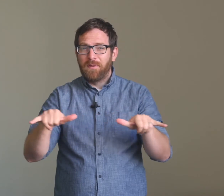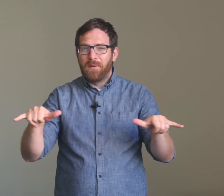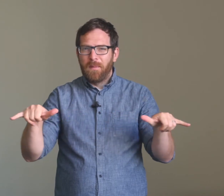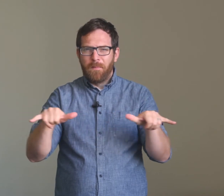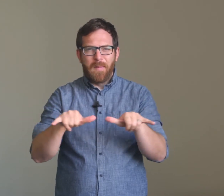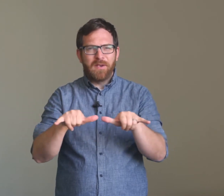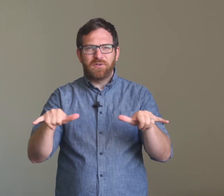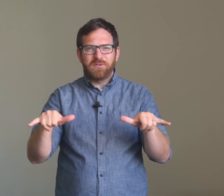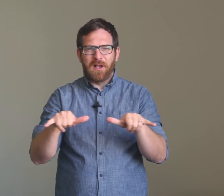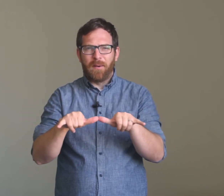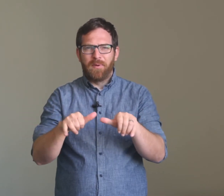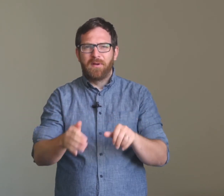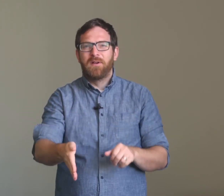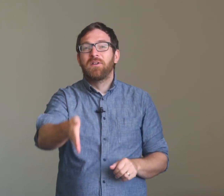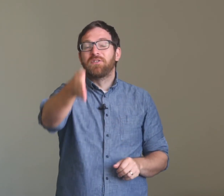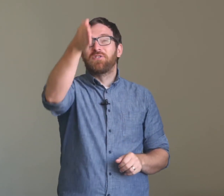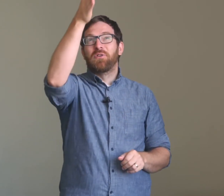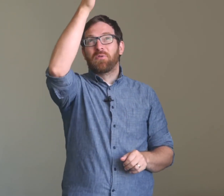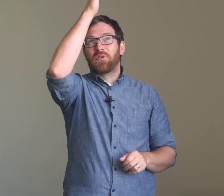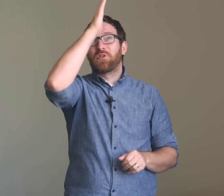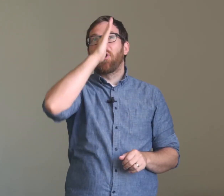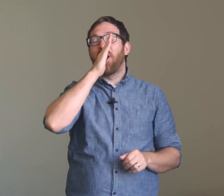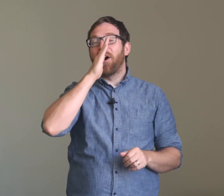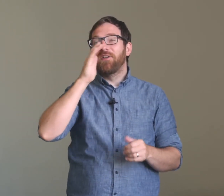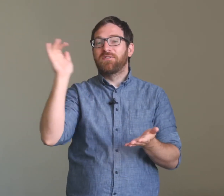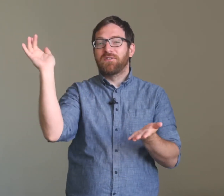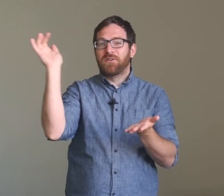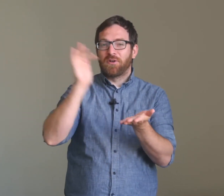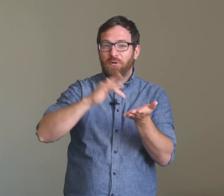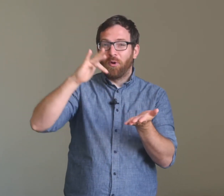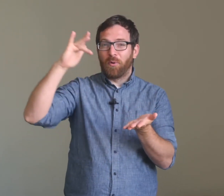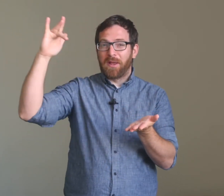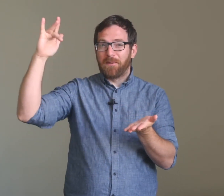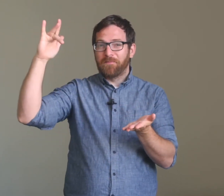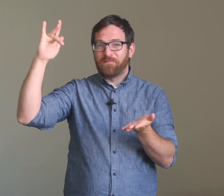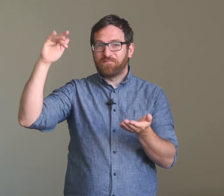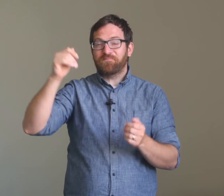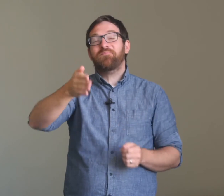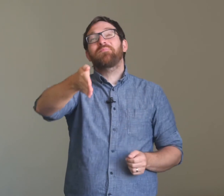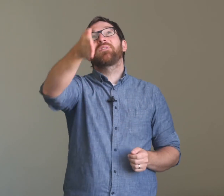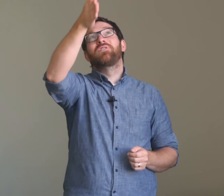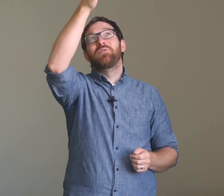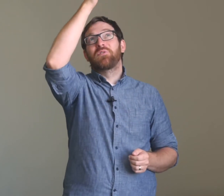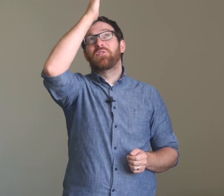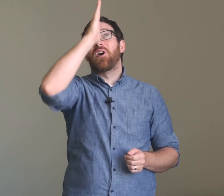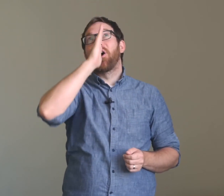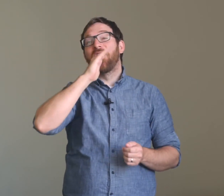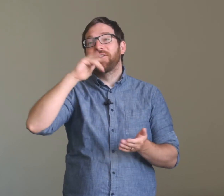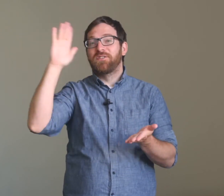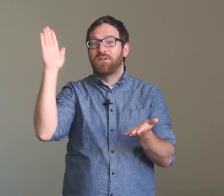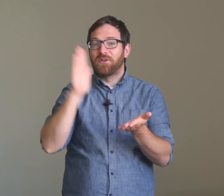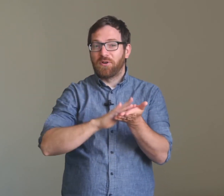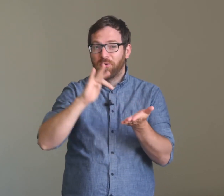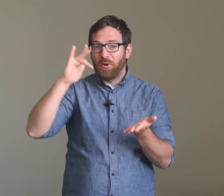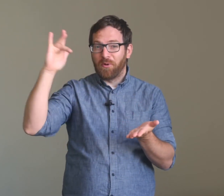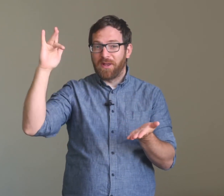measures up to God's glory. To God's glory.